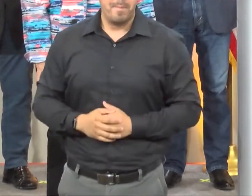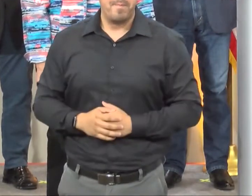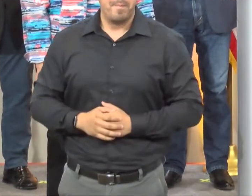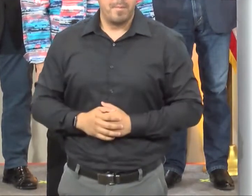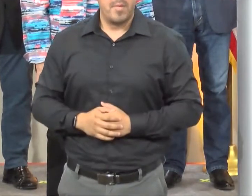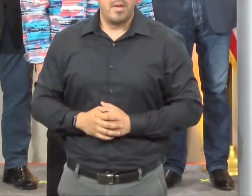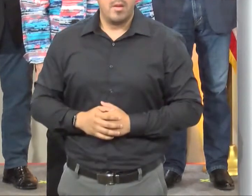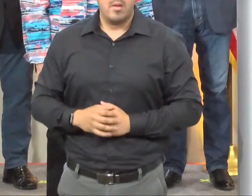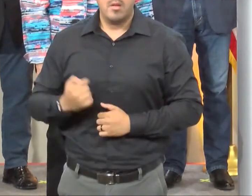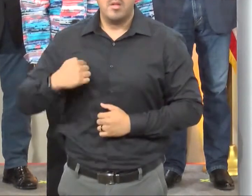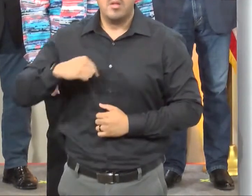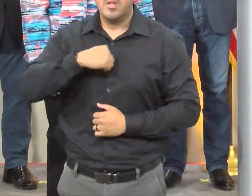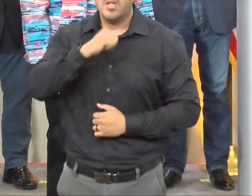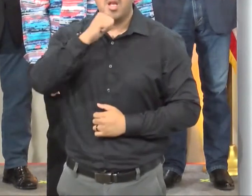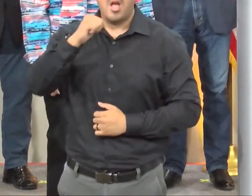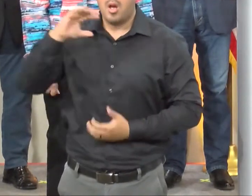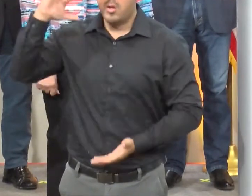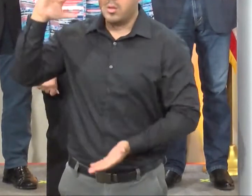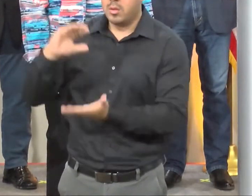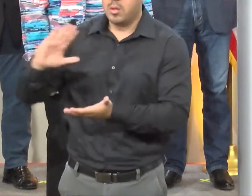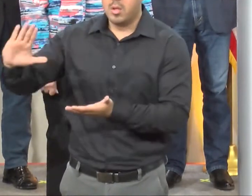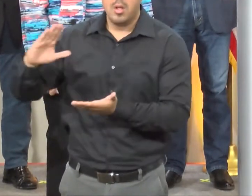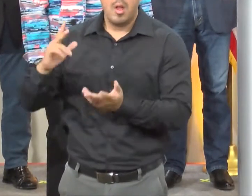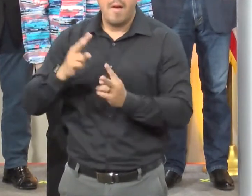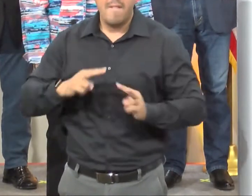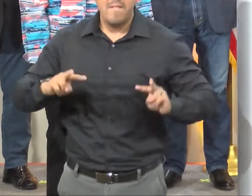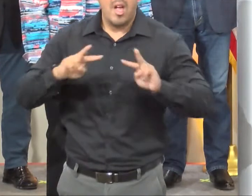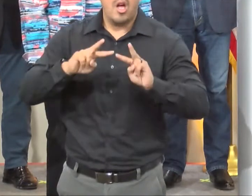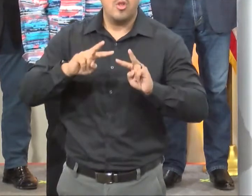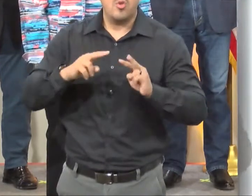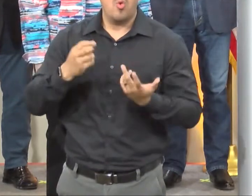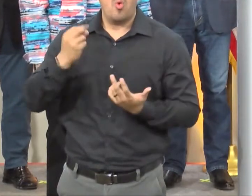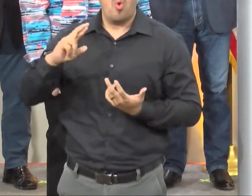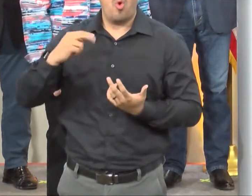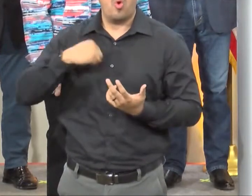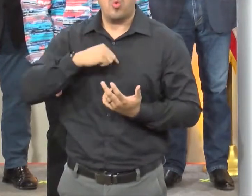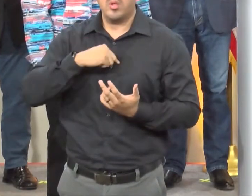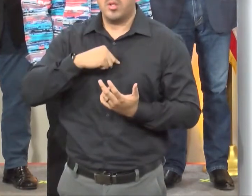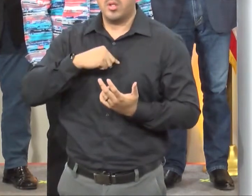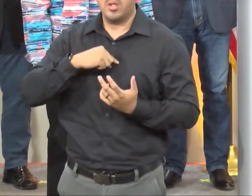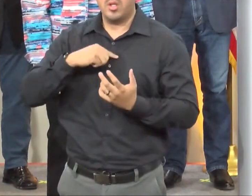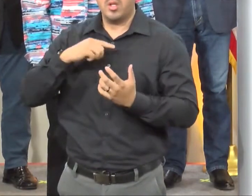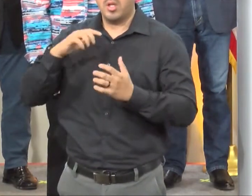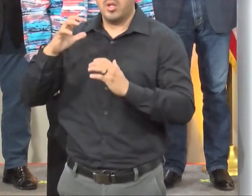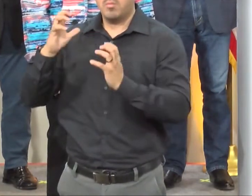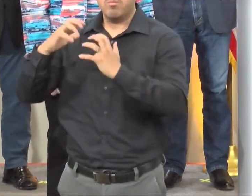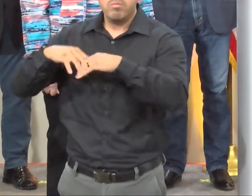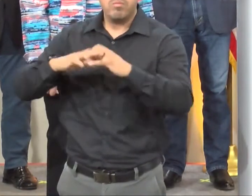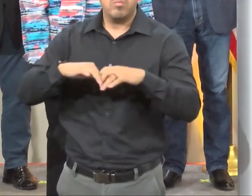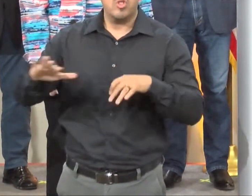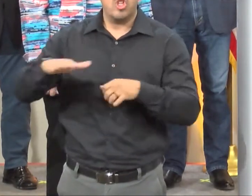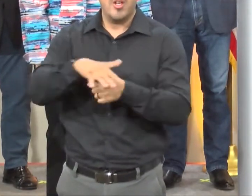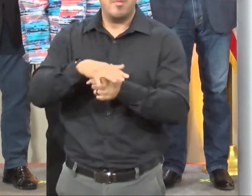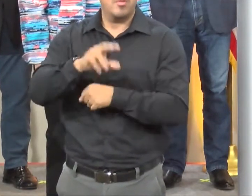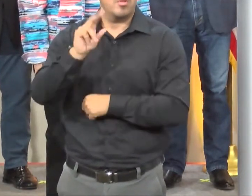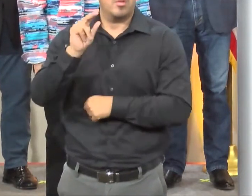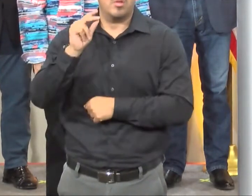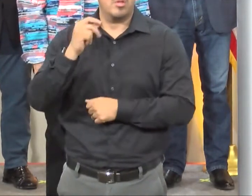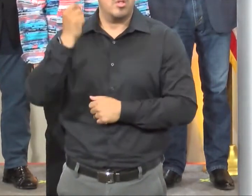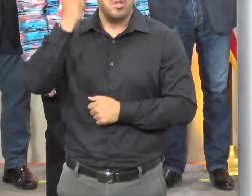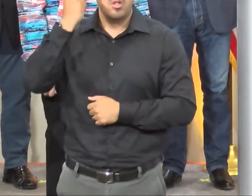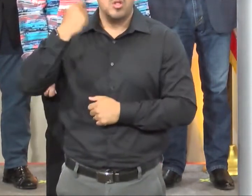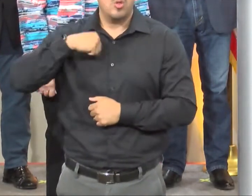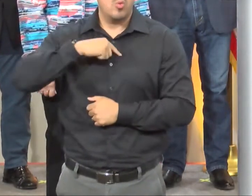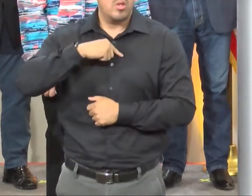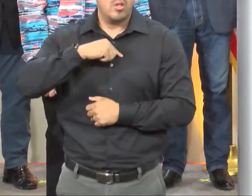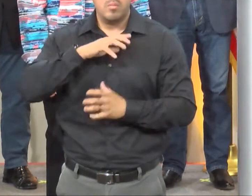We weren't reducing their value or diminishing their neighborhood. So we're all in this